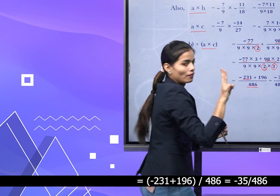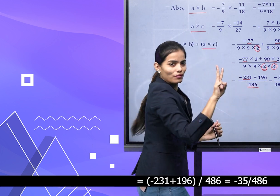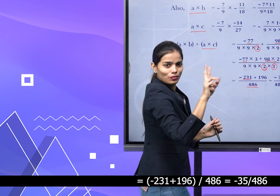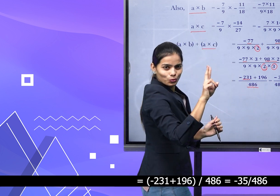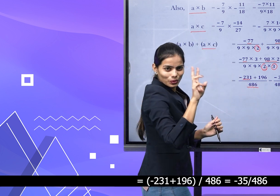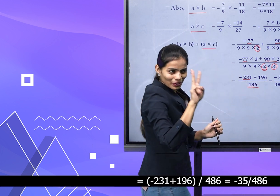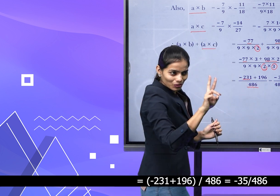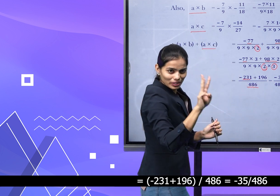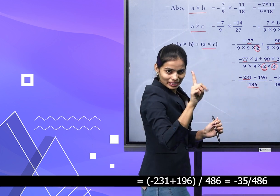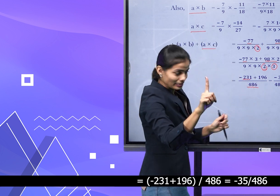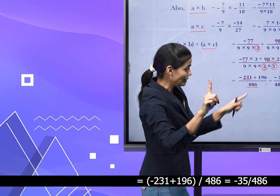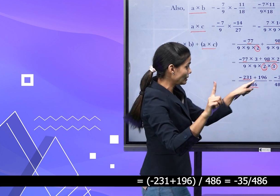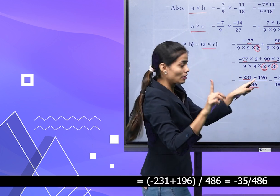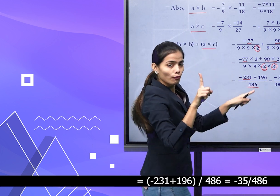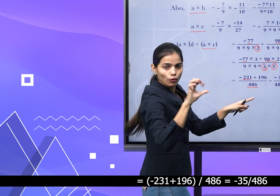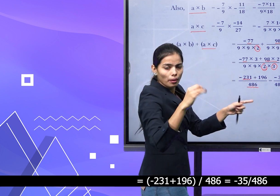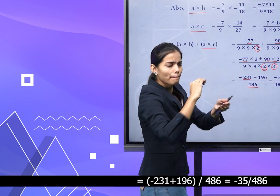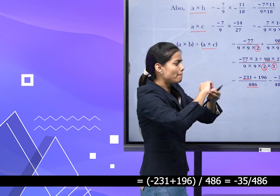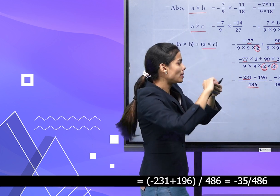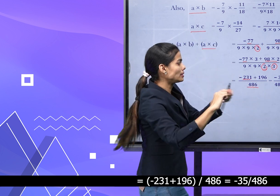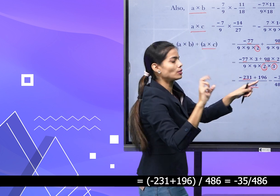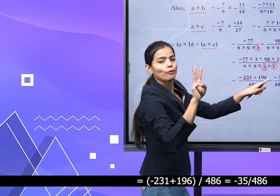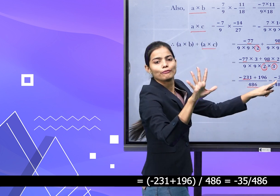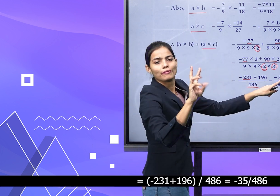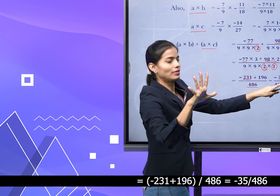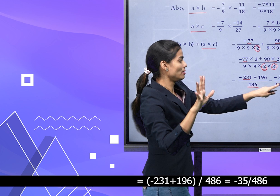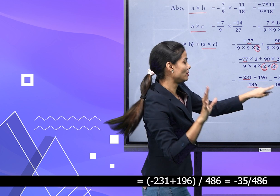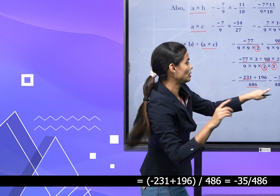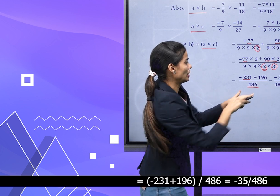is equal to minus 35 by 486.